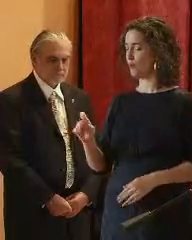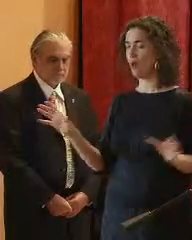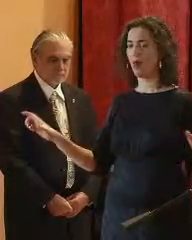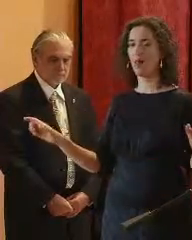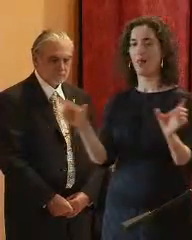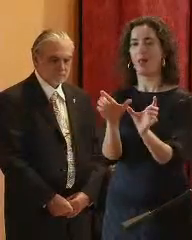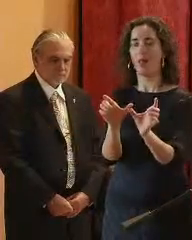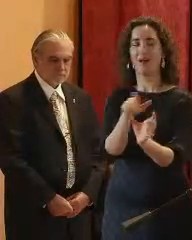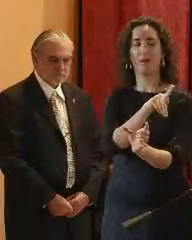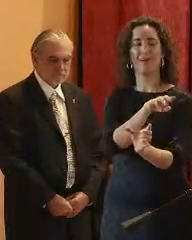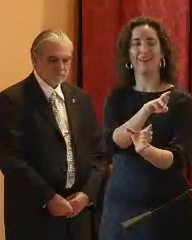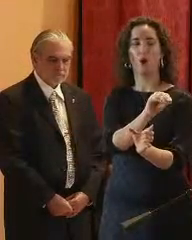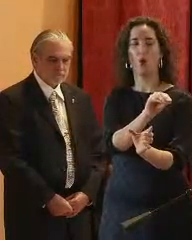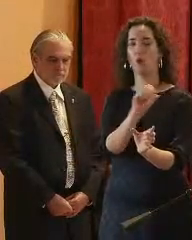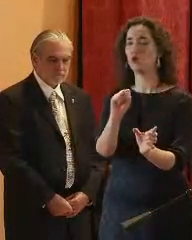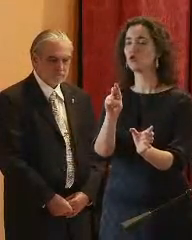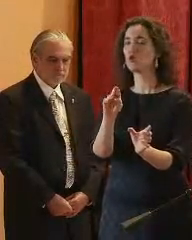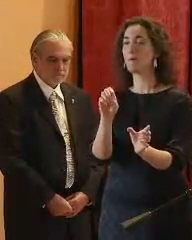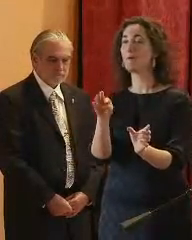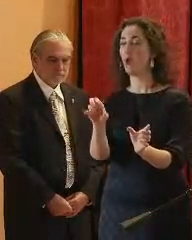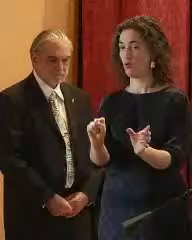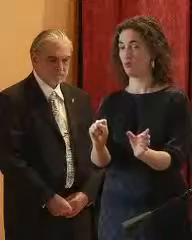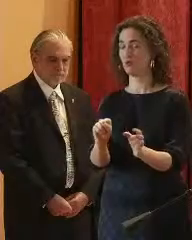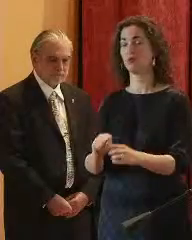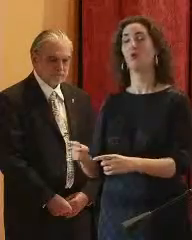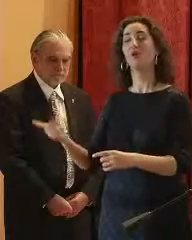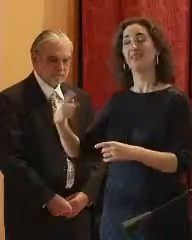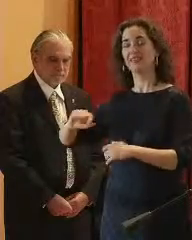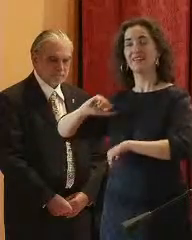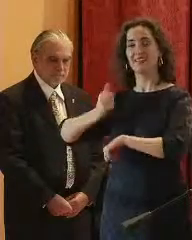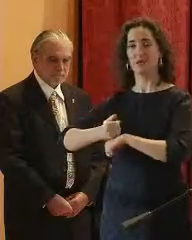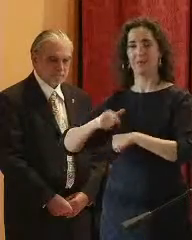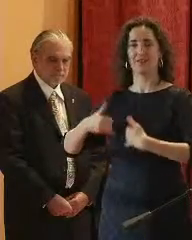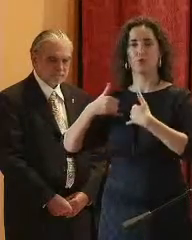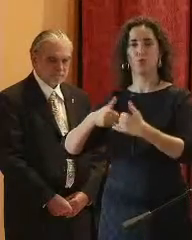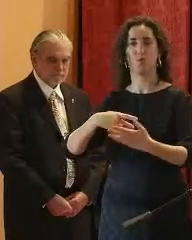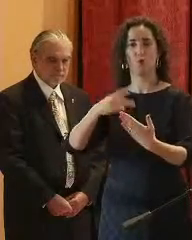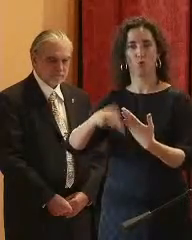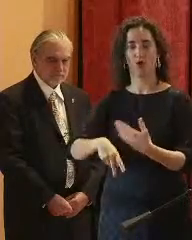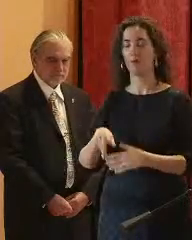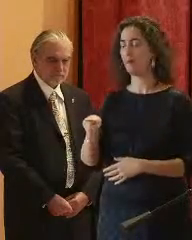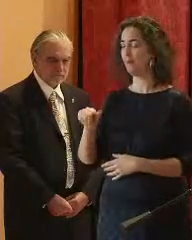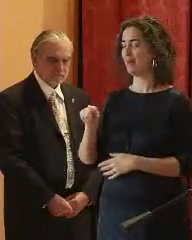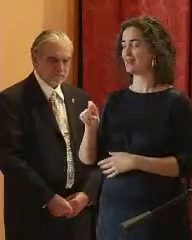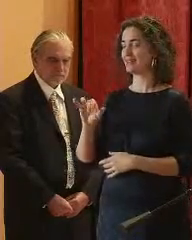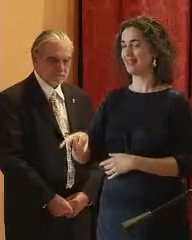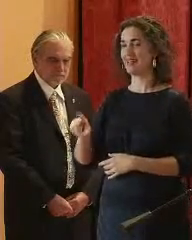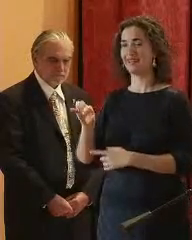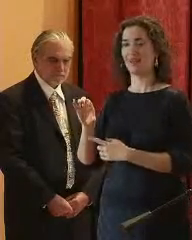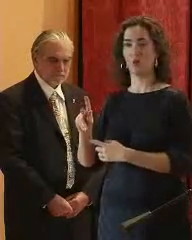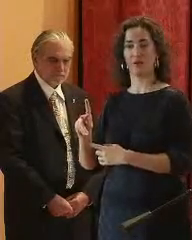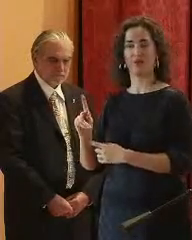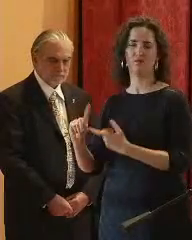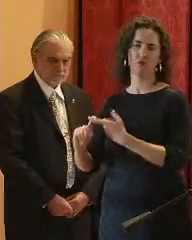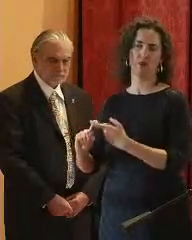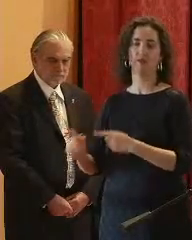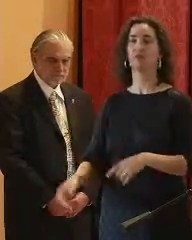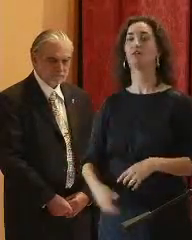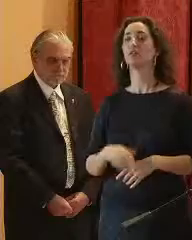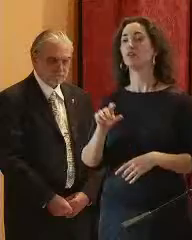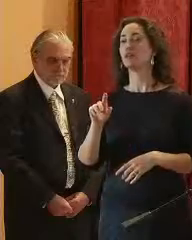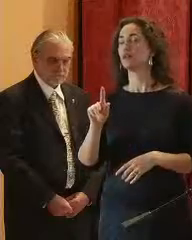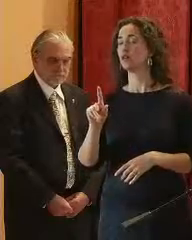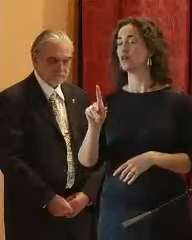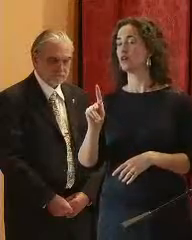they were able to do was to establish this award program. Patsy Barrett is a good friend of mine. Ken Vince actually monitored my